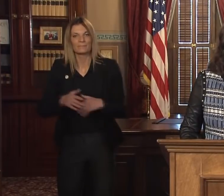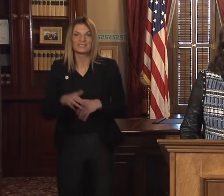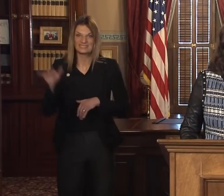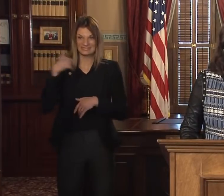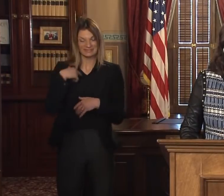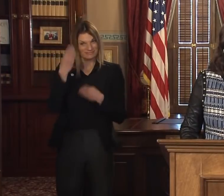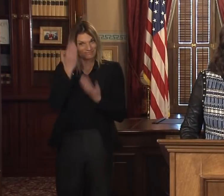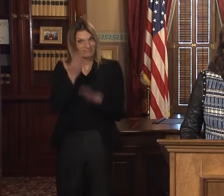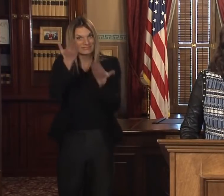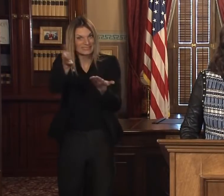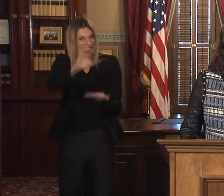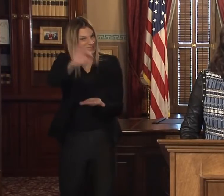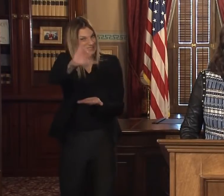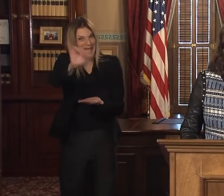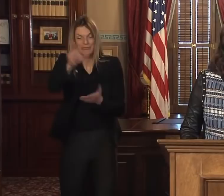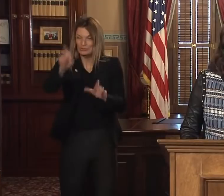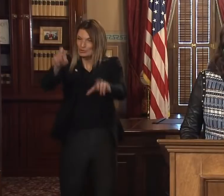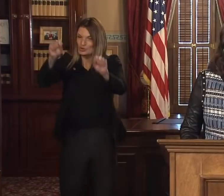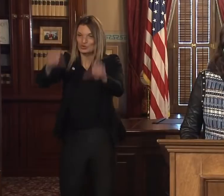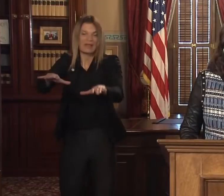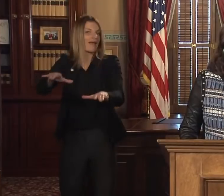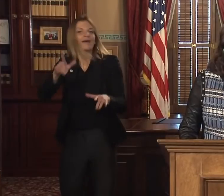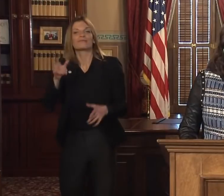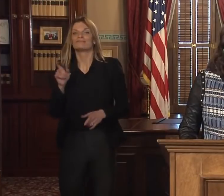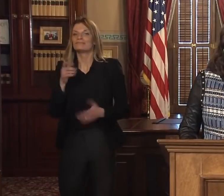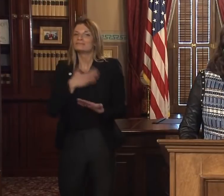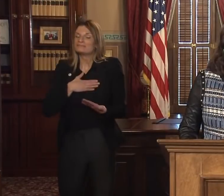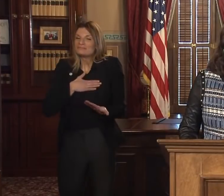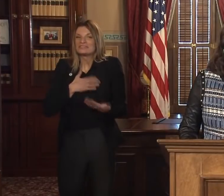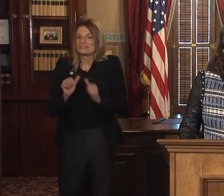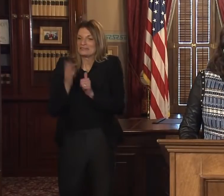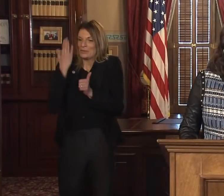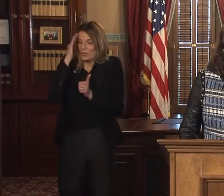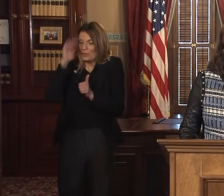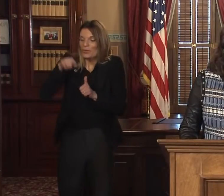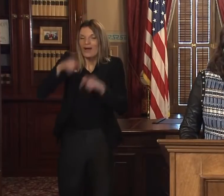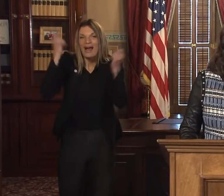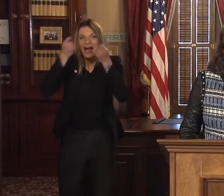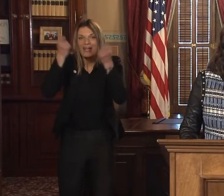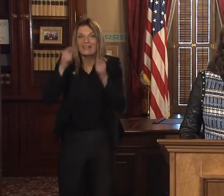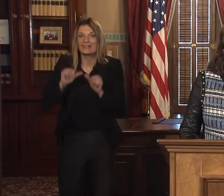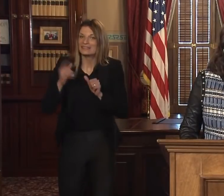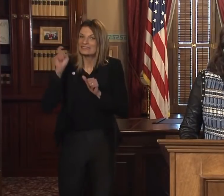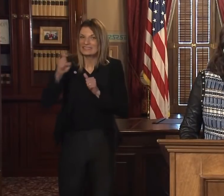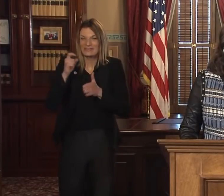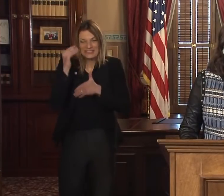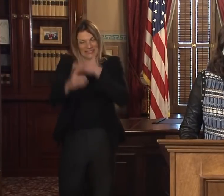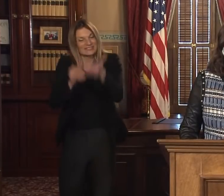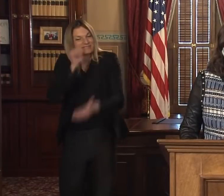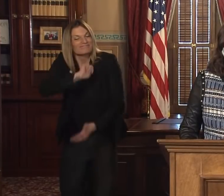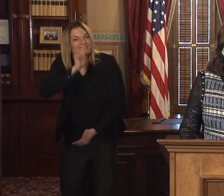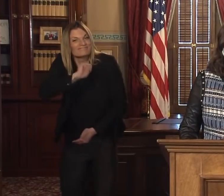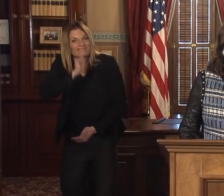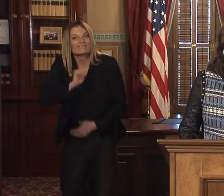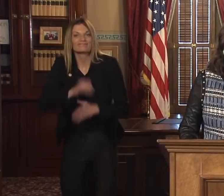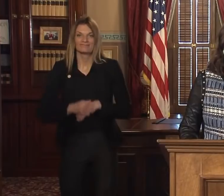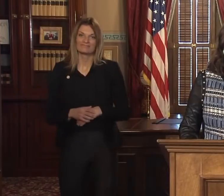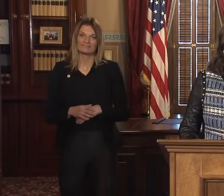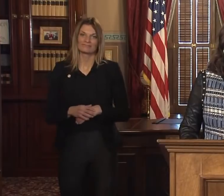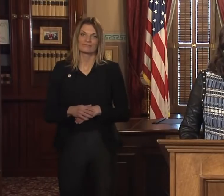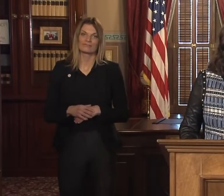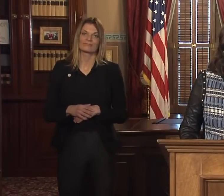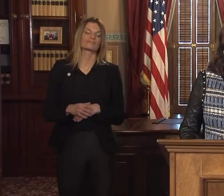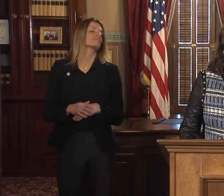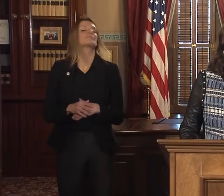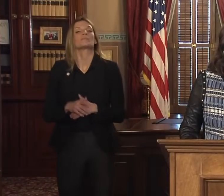We just have to be smart and get through this holiday season, and it's going to be a challenge. But I think that